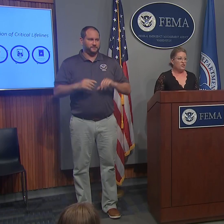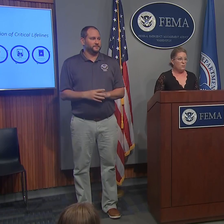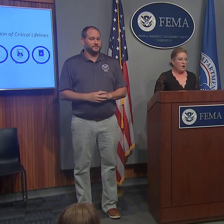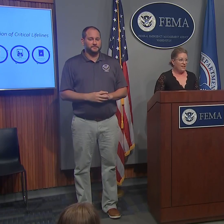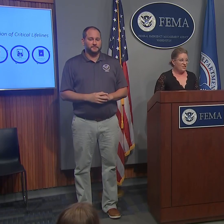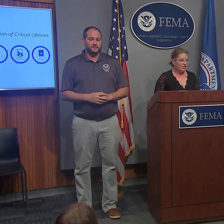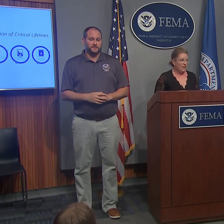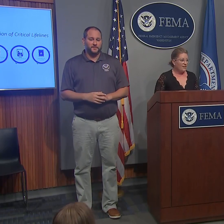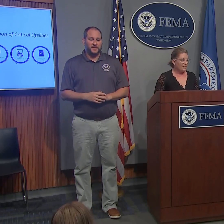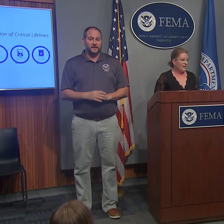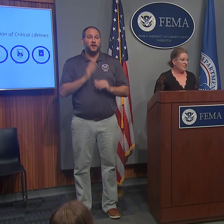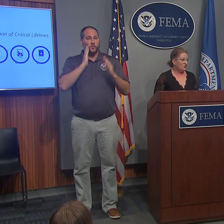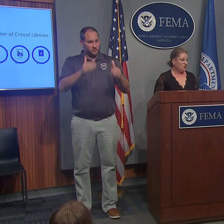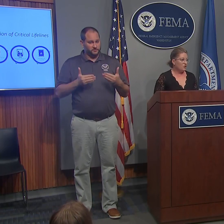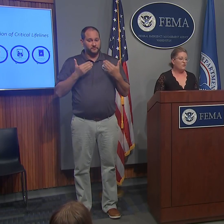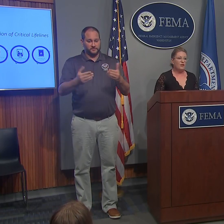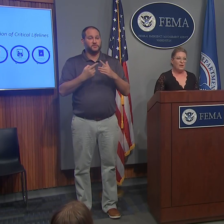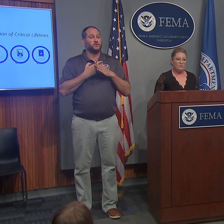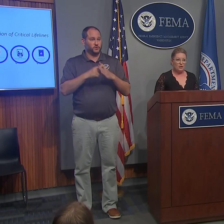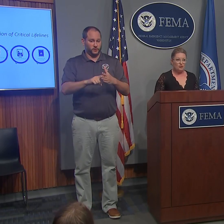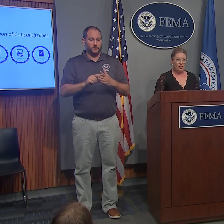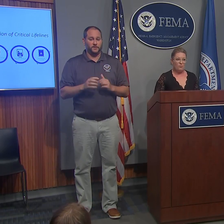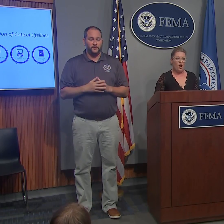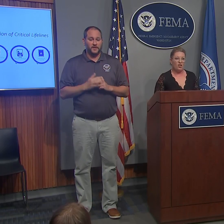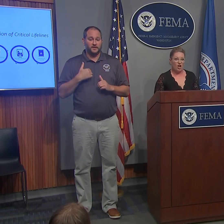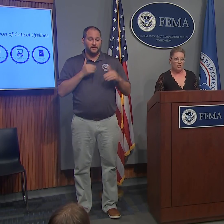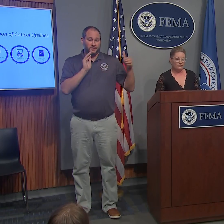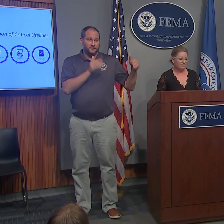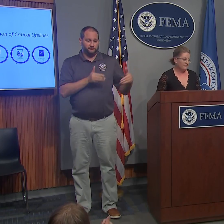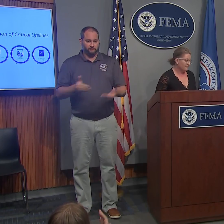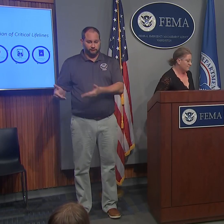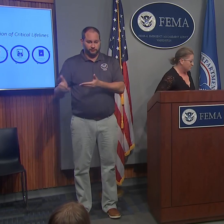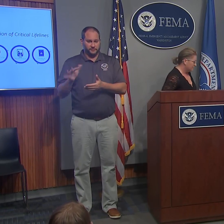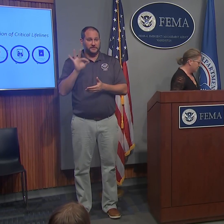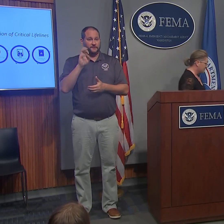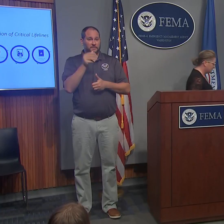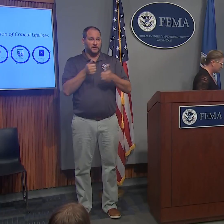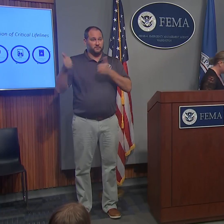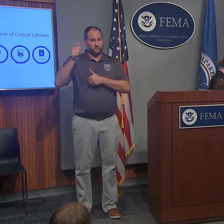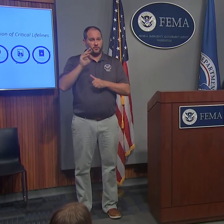We'll just jump right into it. I'd like to introduce FEMA Administrator Brock Long.